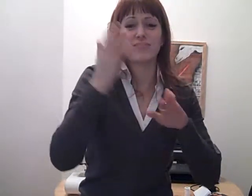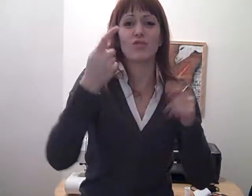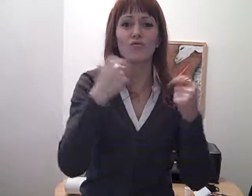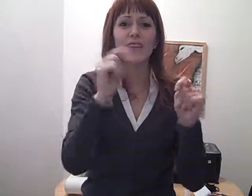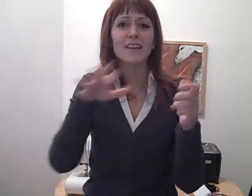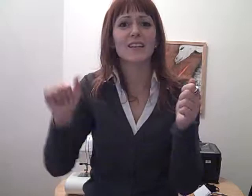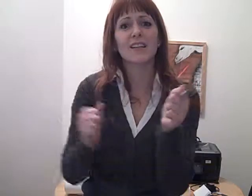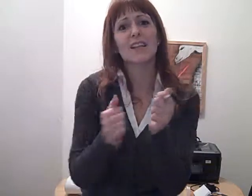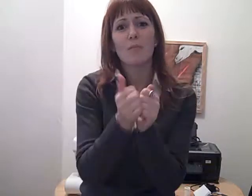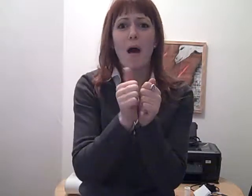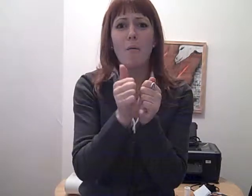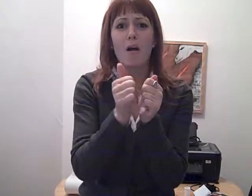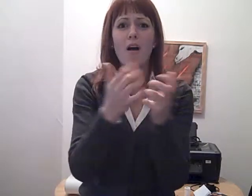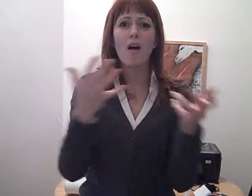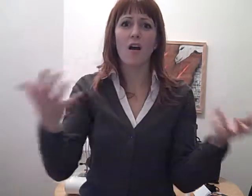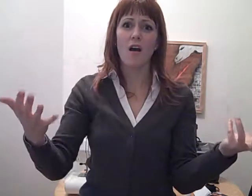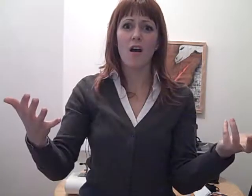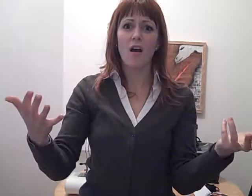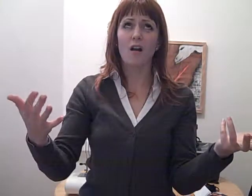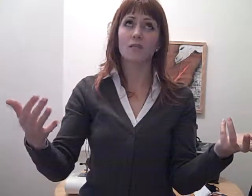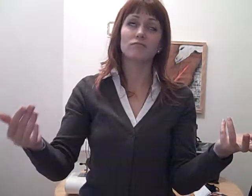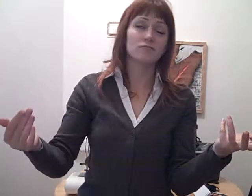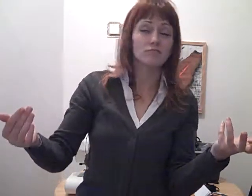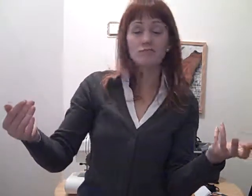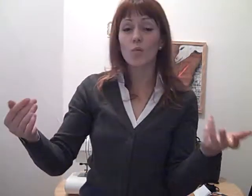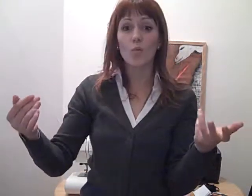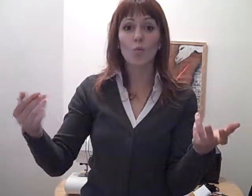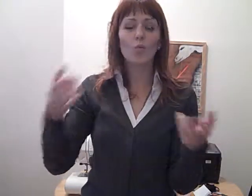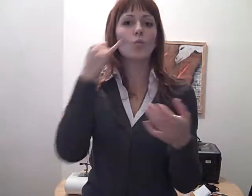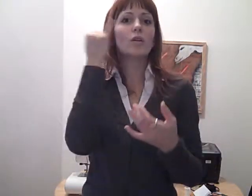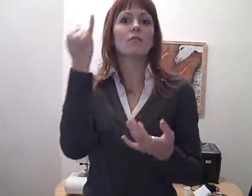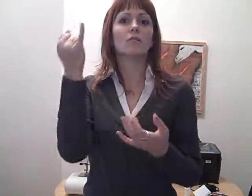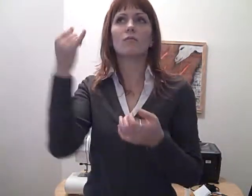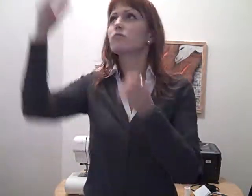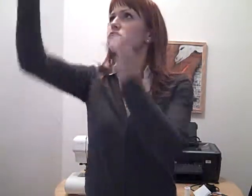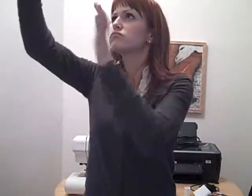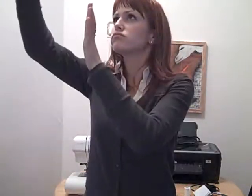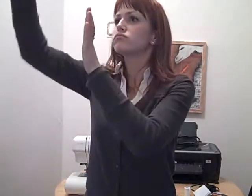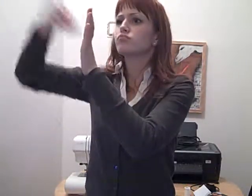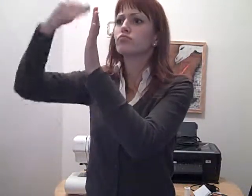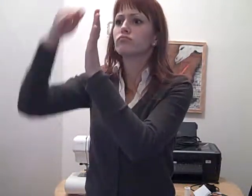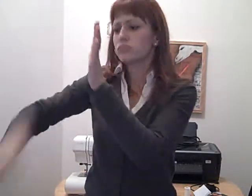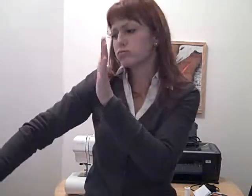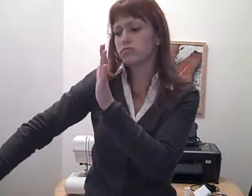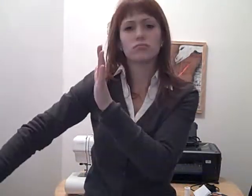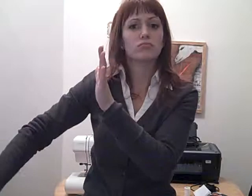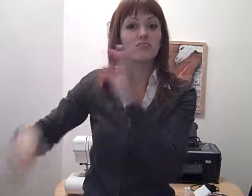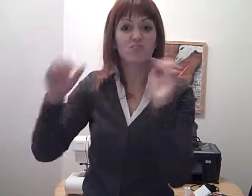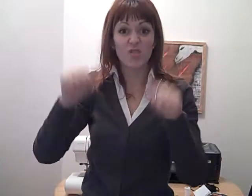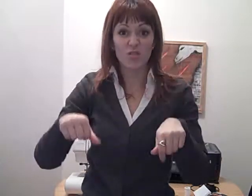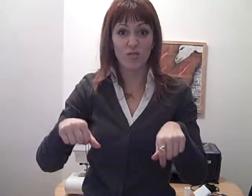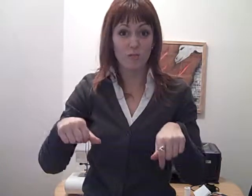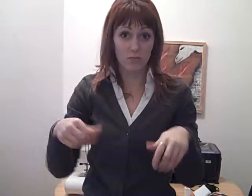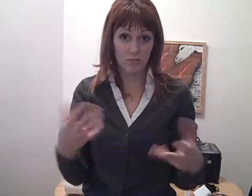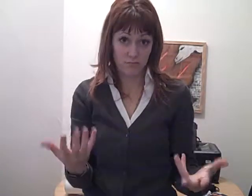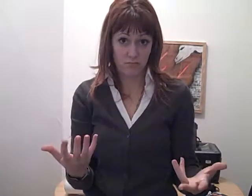or flick it away before it came in? One of the materials that can do this is